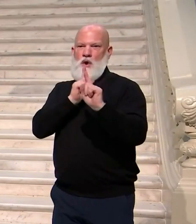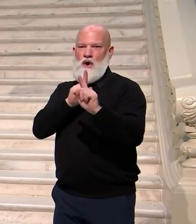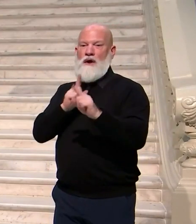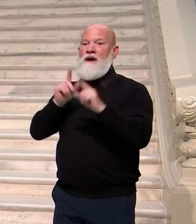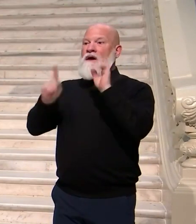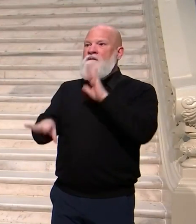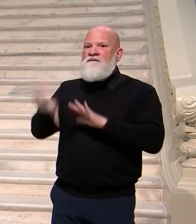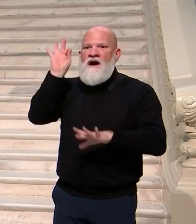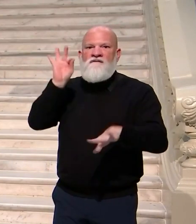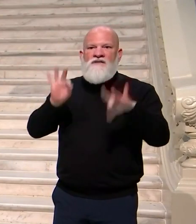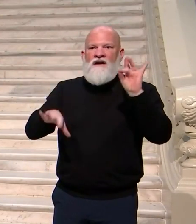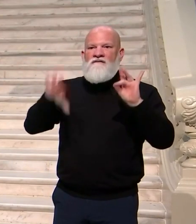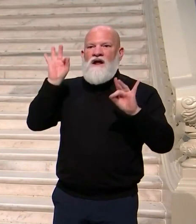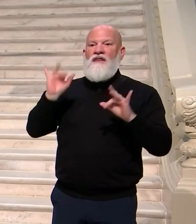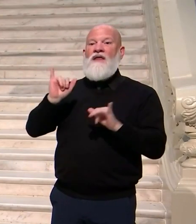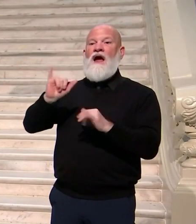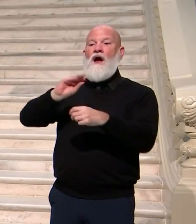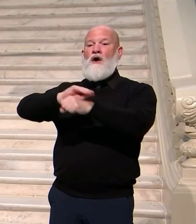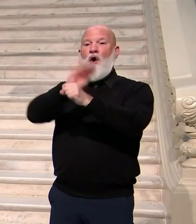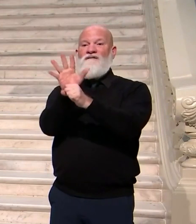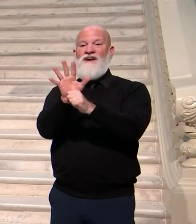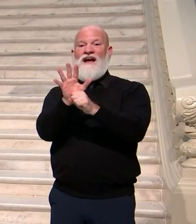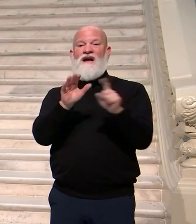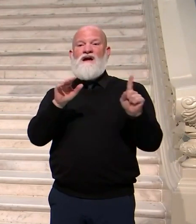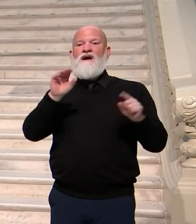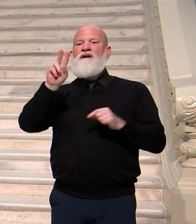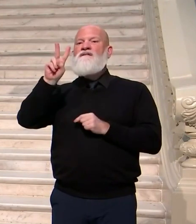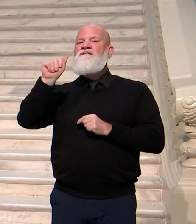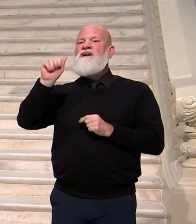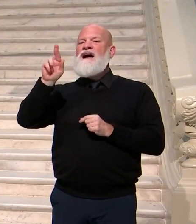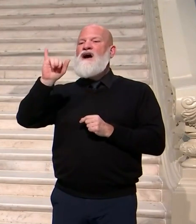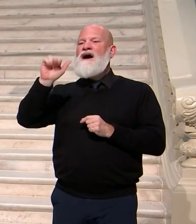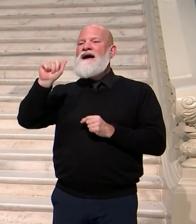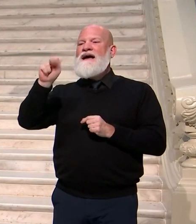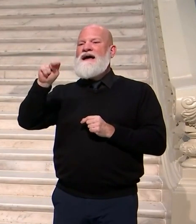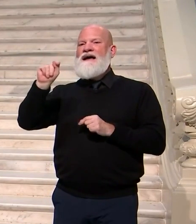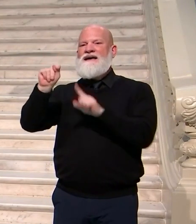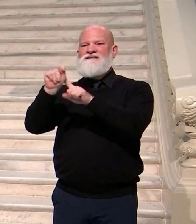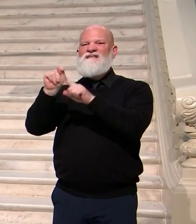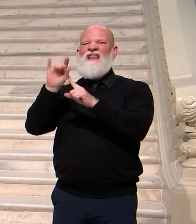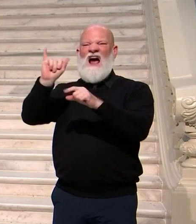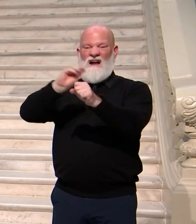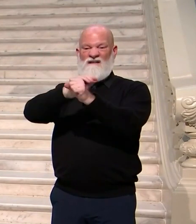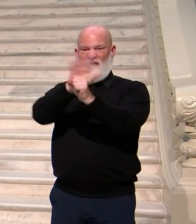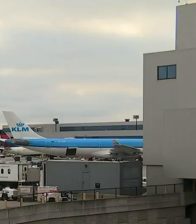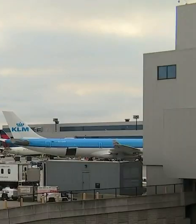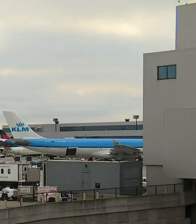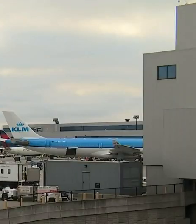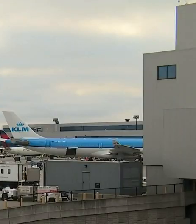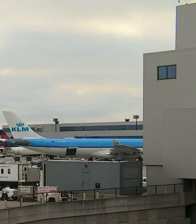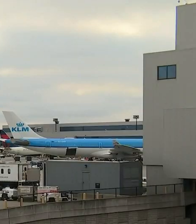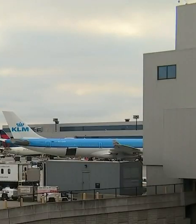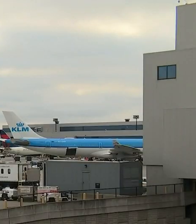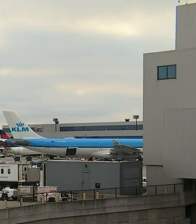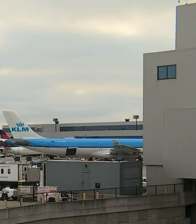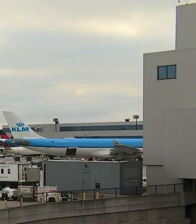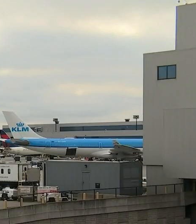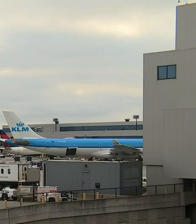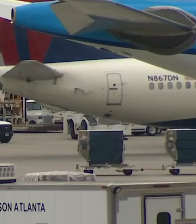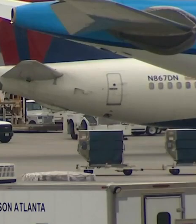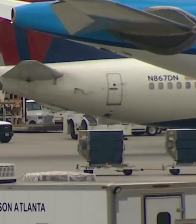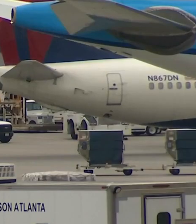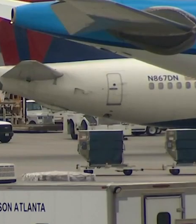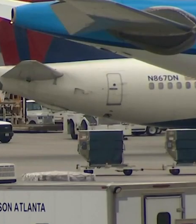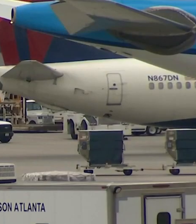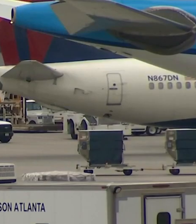that is easily transmissible. This is the same one that was identified in the U.K. The goal is to stop the spread